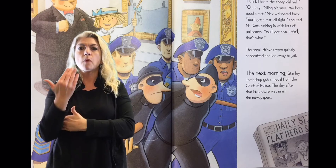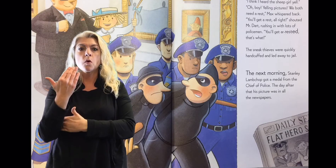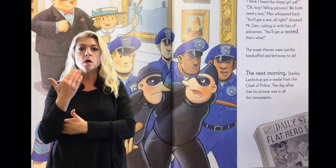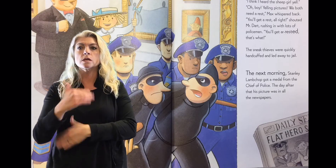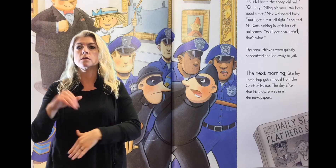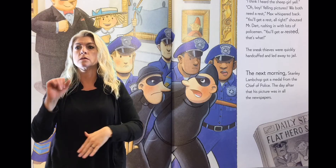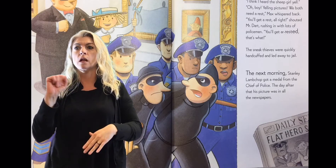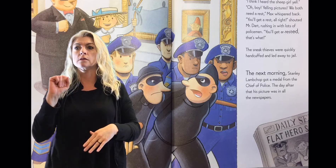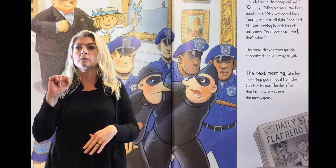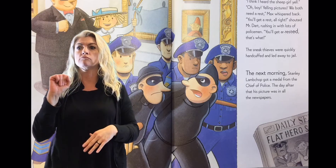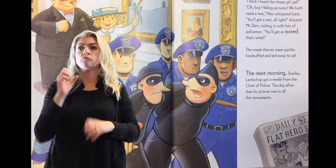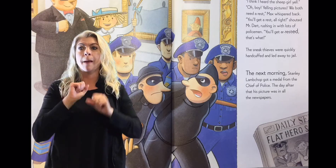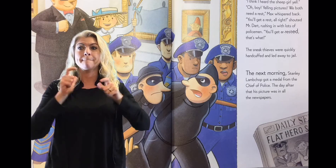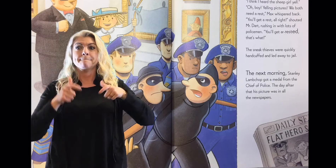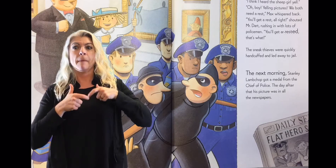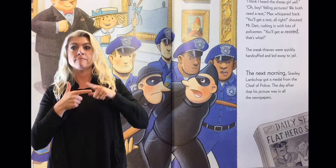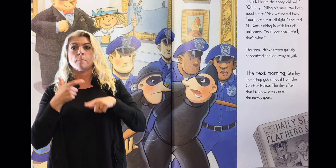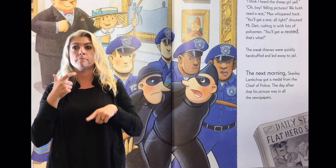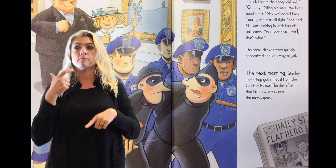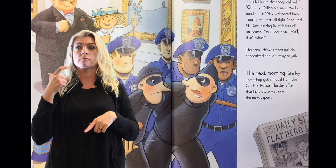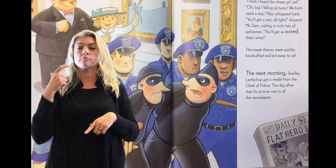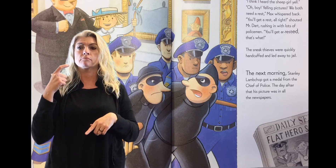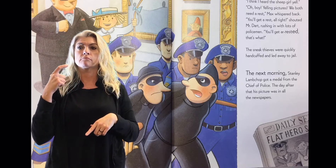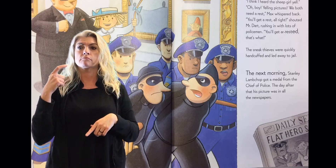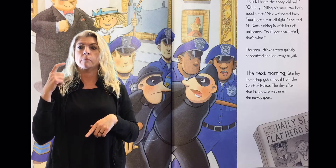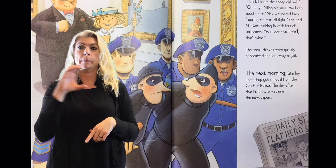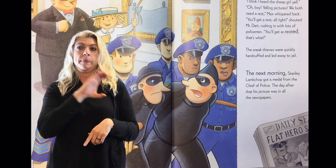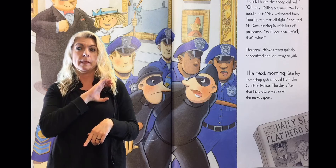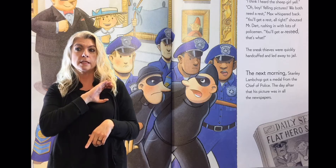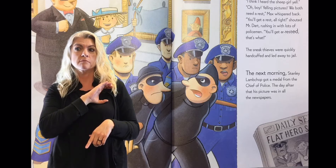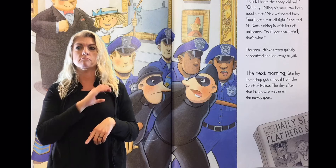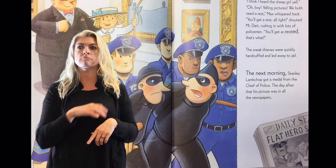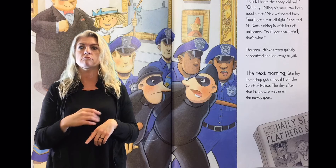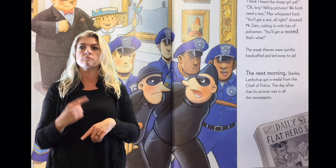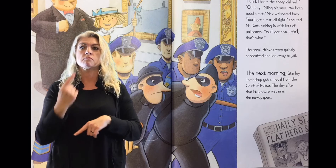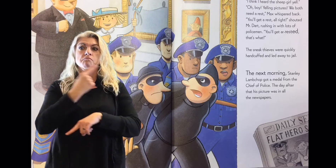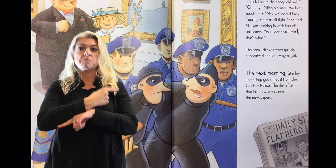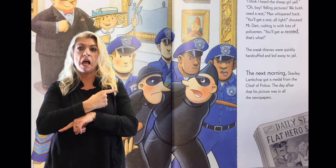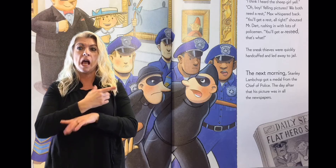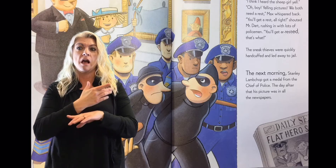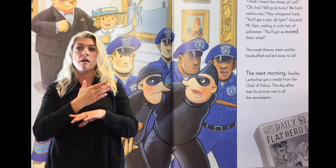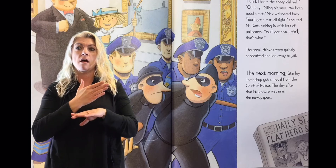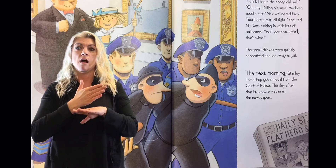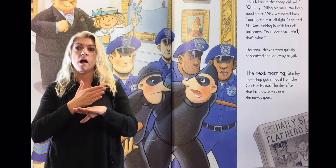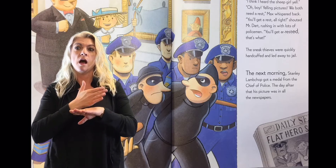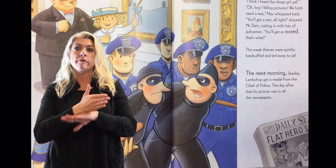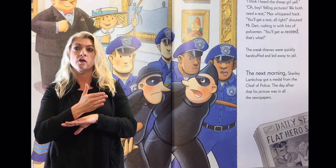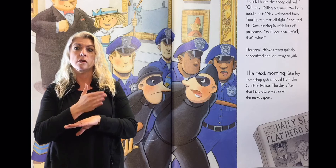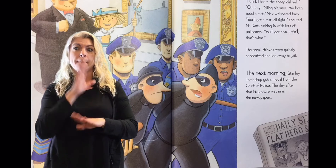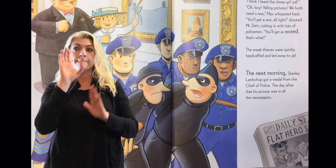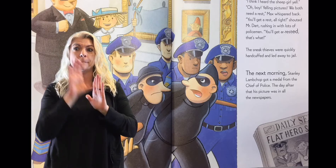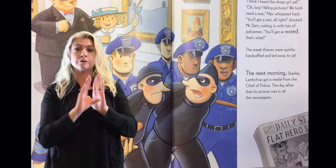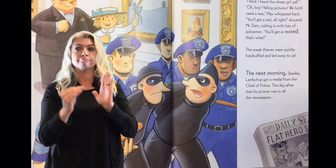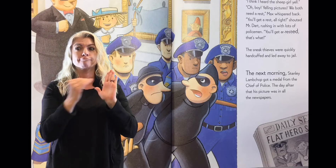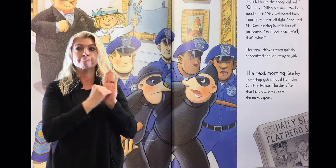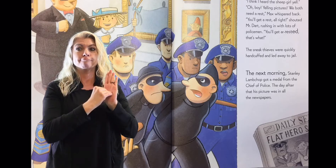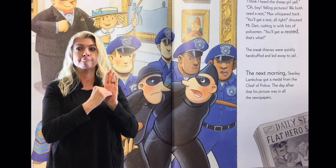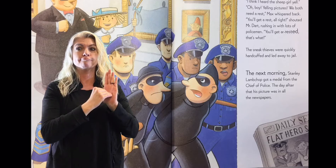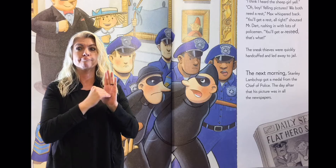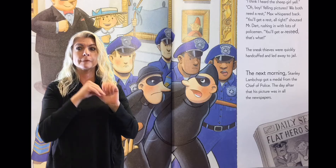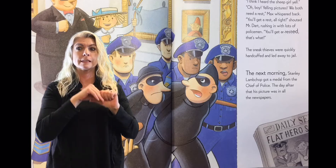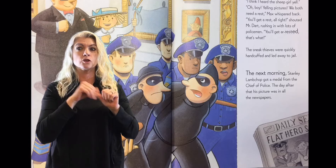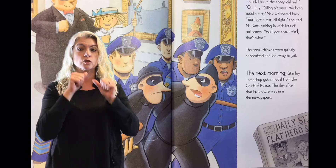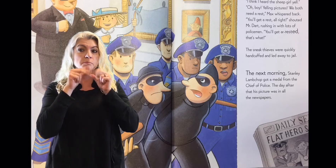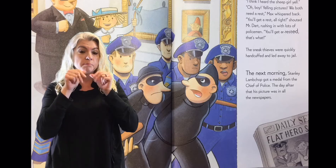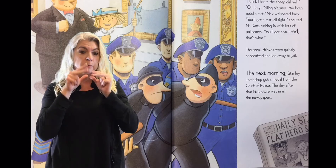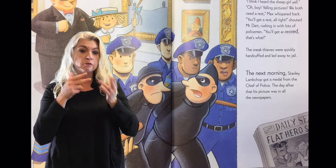The next morning, Stanley Lambchop got a medal from the chief of police. The day after that, his picture was in